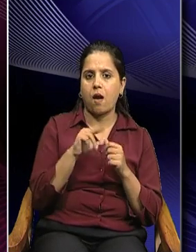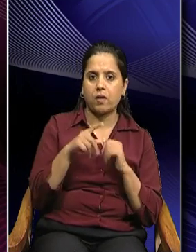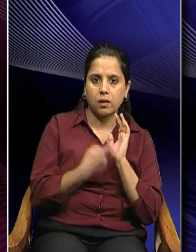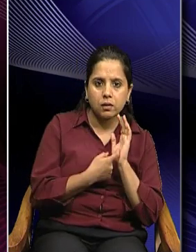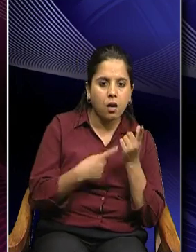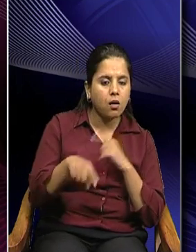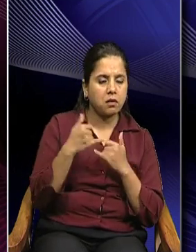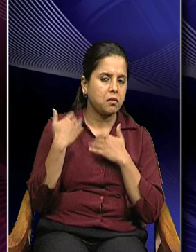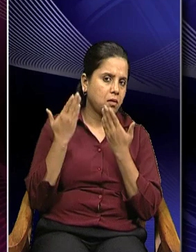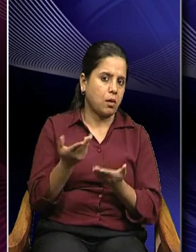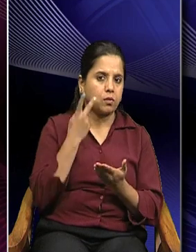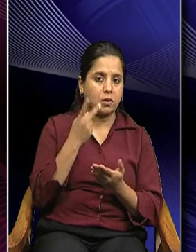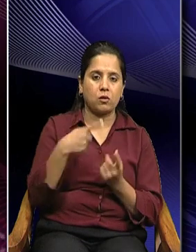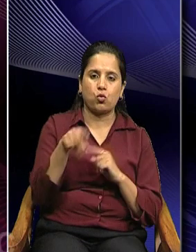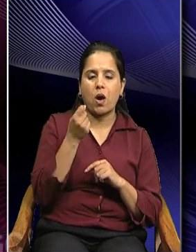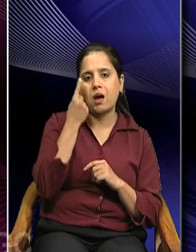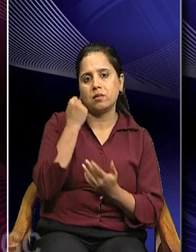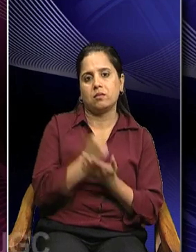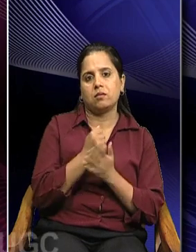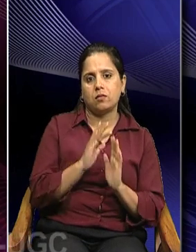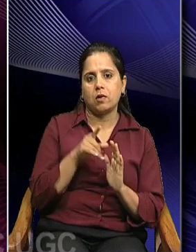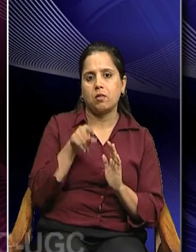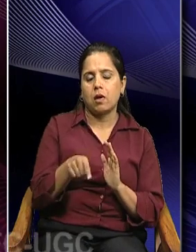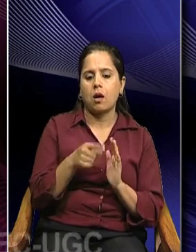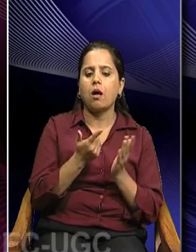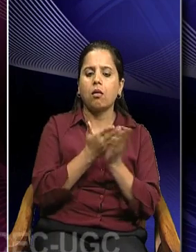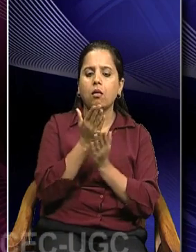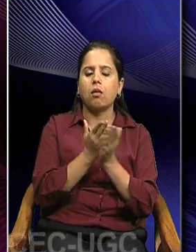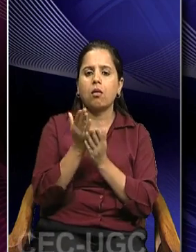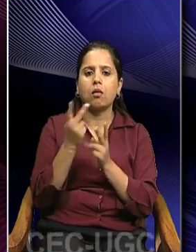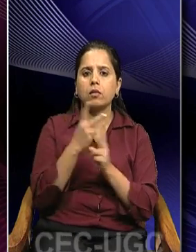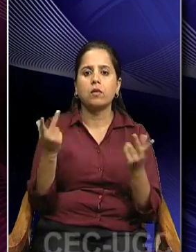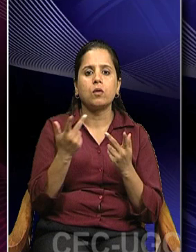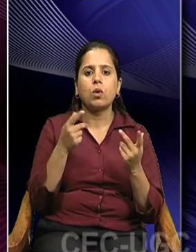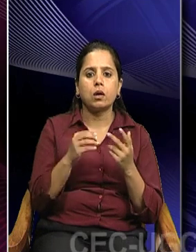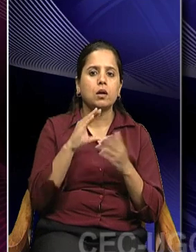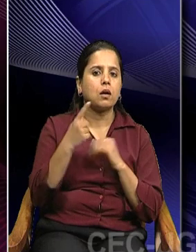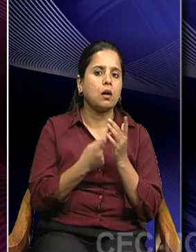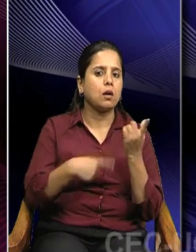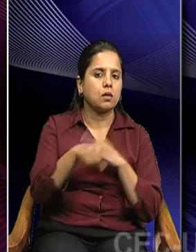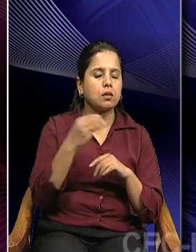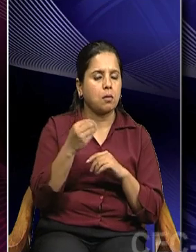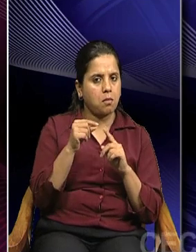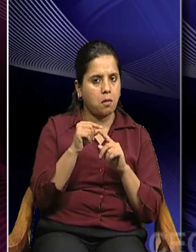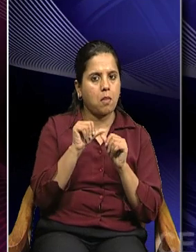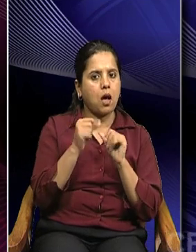now. But we have to understand what are the paradoxes of marketing to connected customers. There are certain